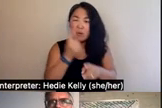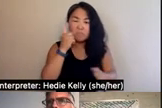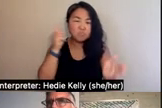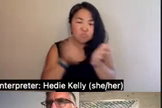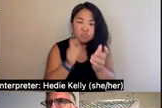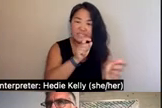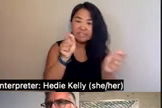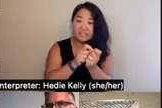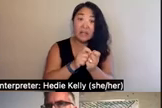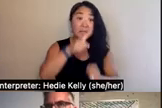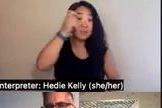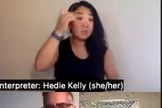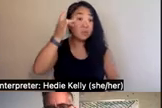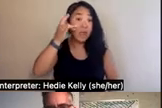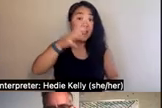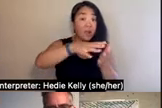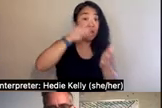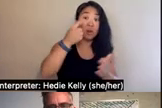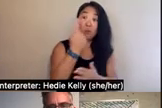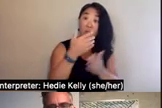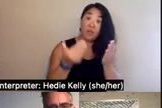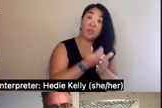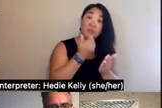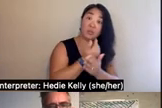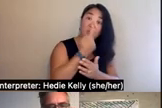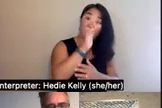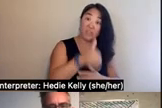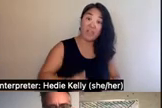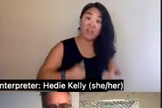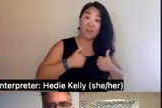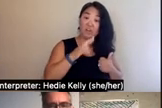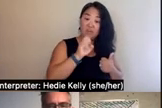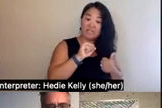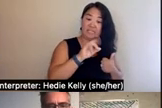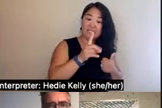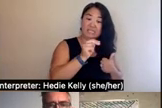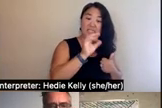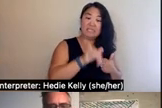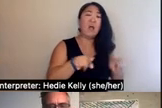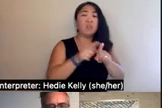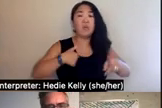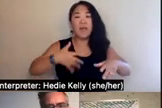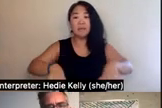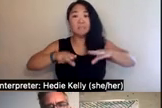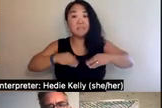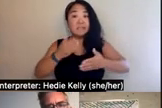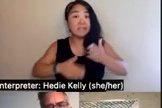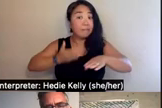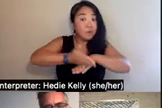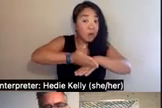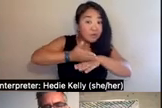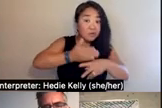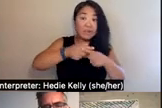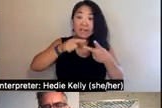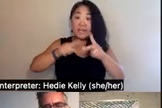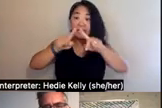Because when learning one new medium wasn't enough for that little residency, I also took up some carpentry and sign painting, and we made this sign that points